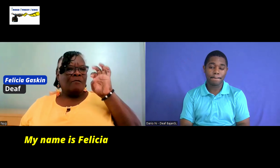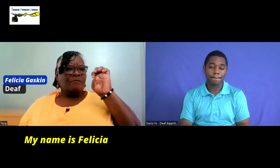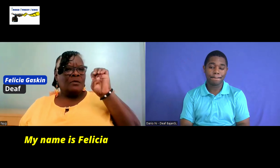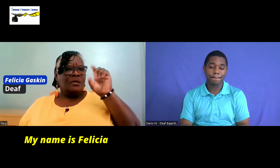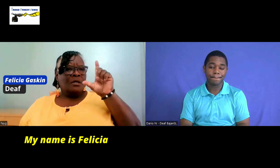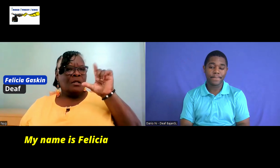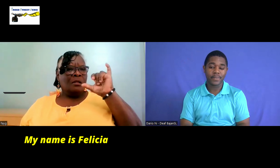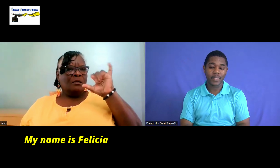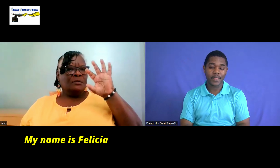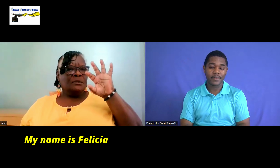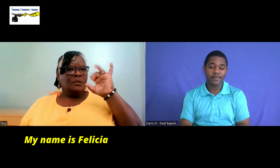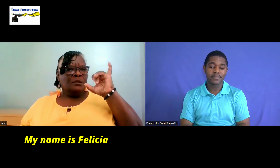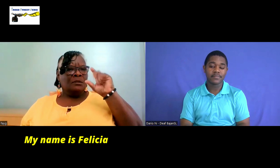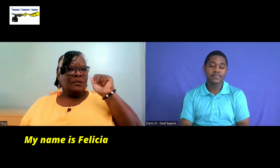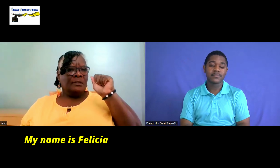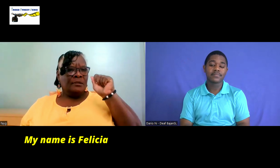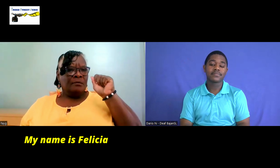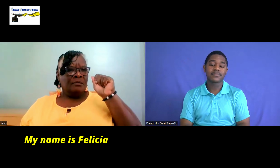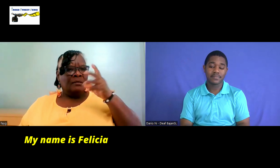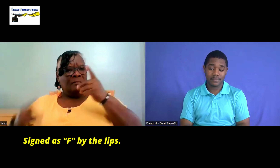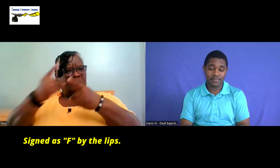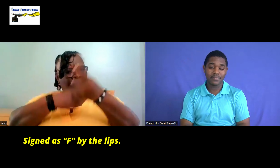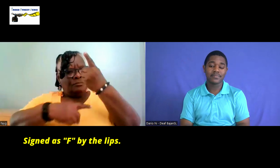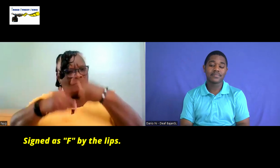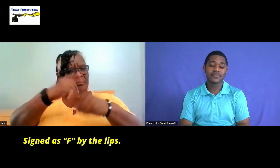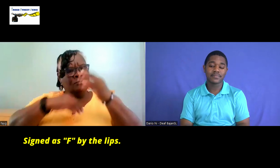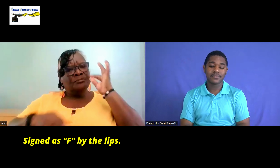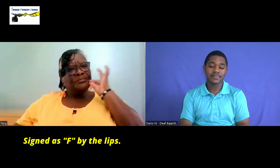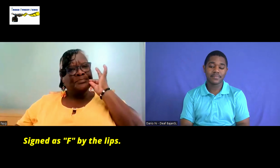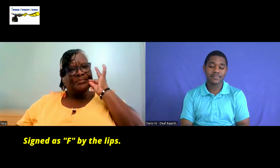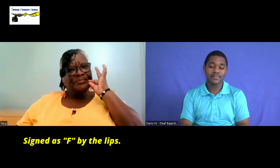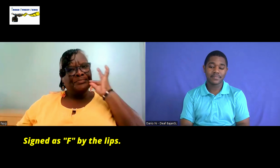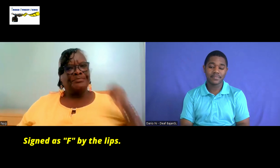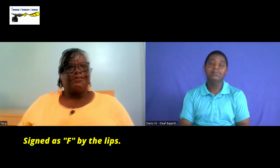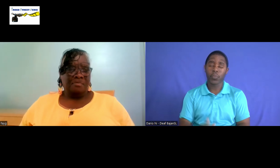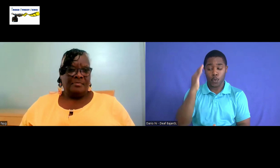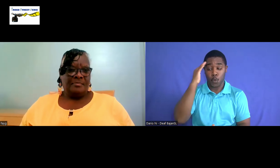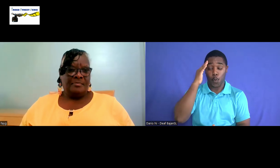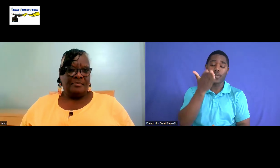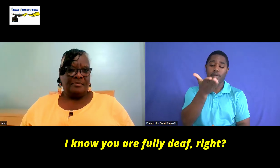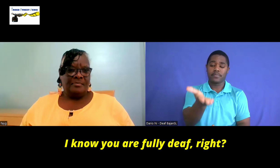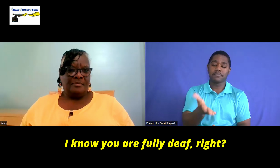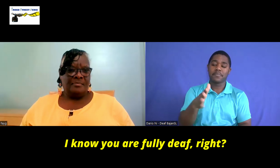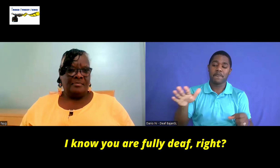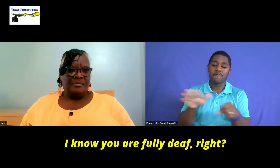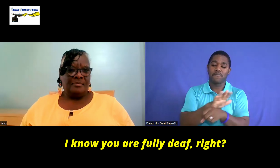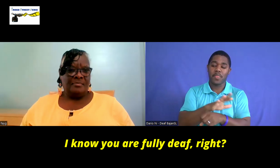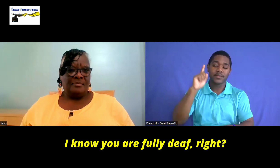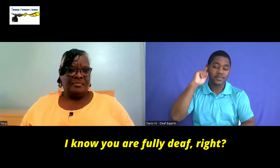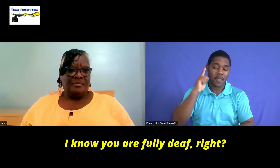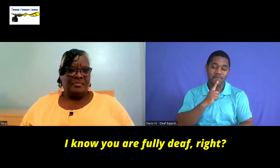My name is Felicia, signed as F by the lips. I know you are fully deaf, right?